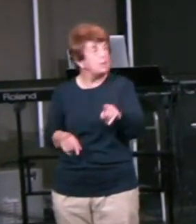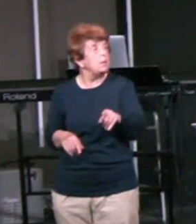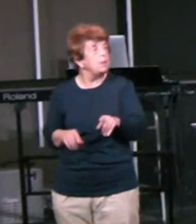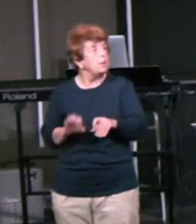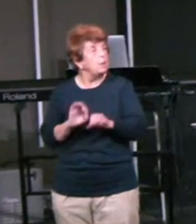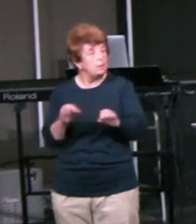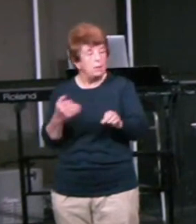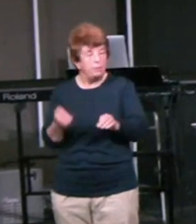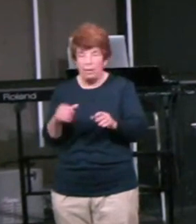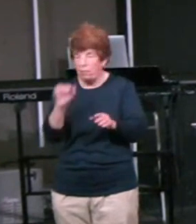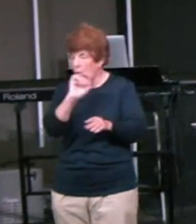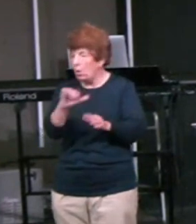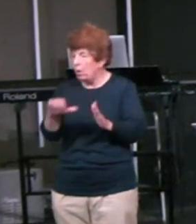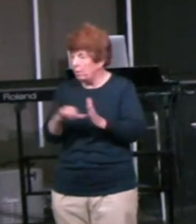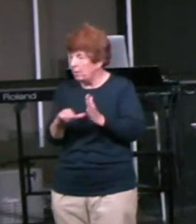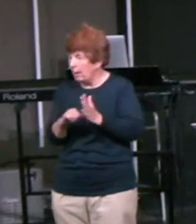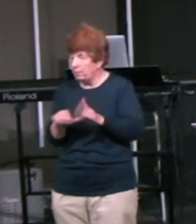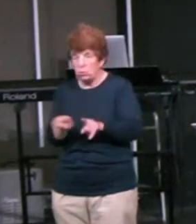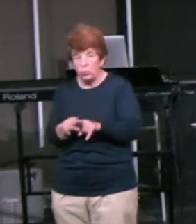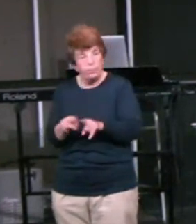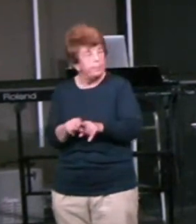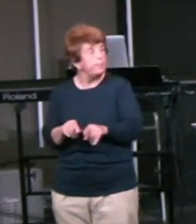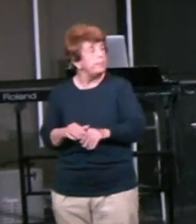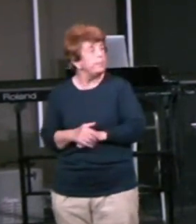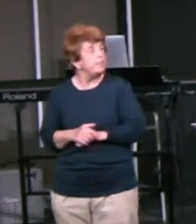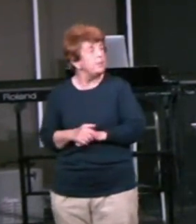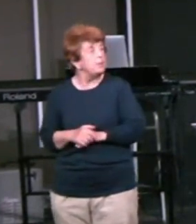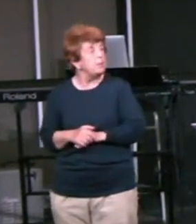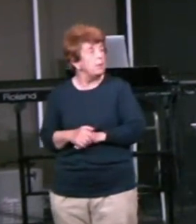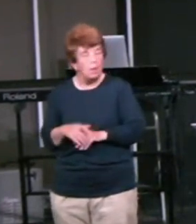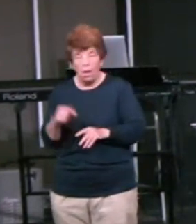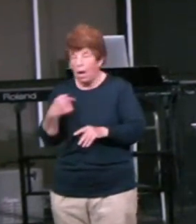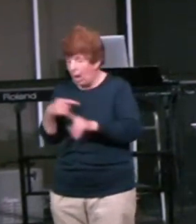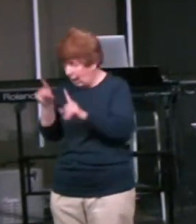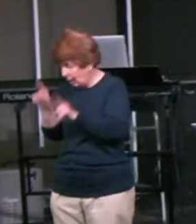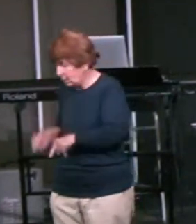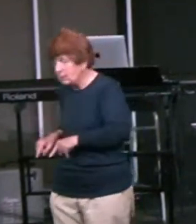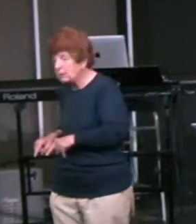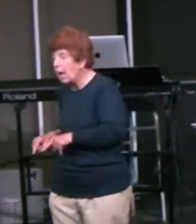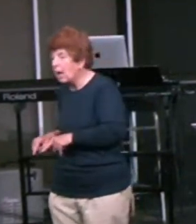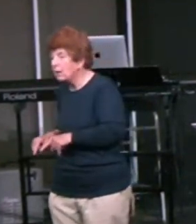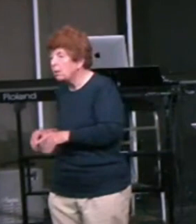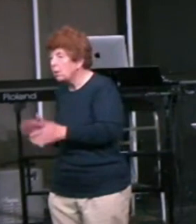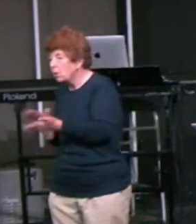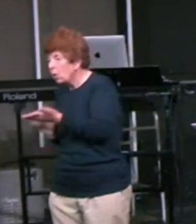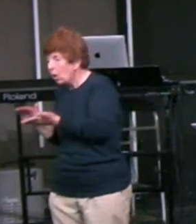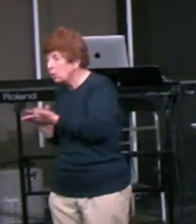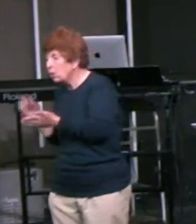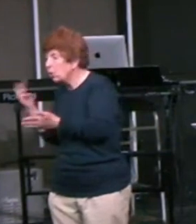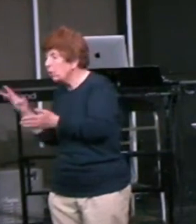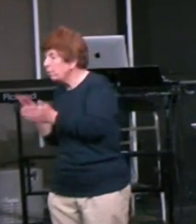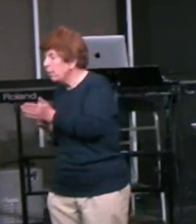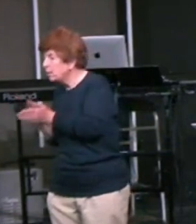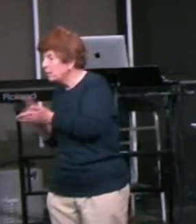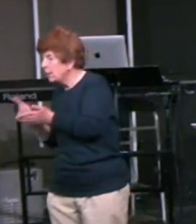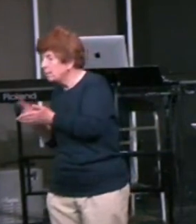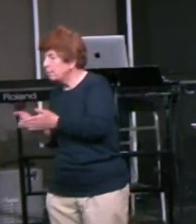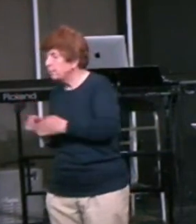and we didn't have her income. And I started college the following February, 3 months later.